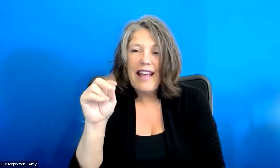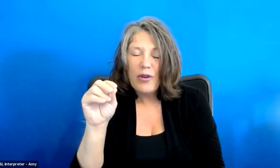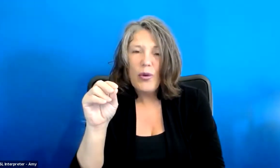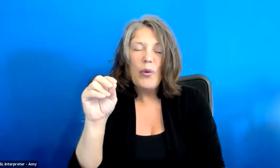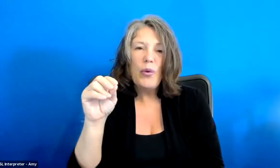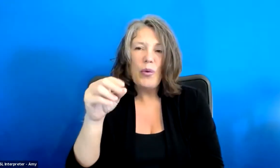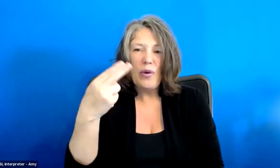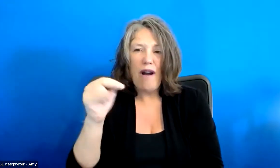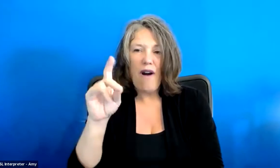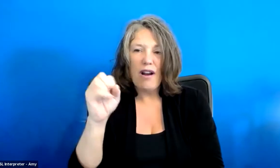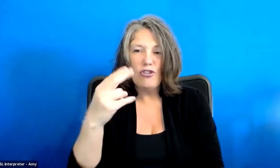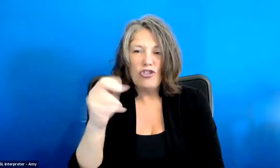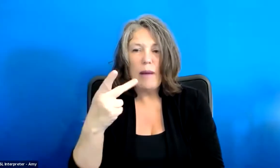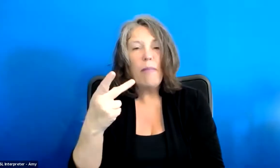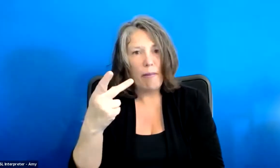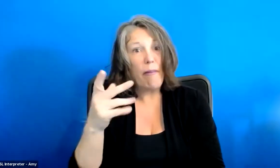So,